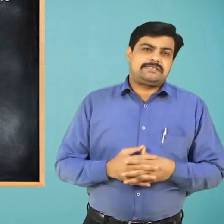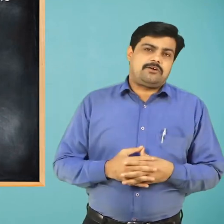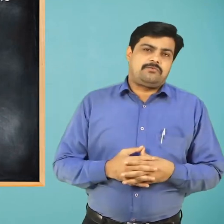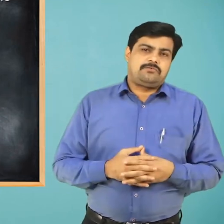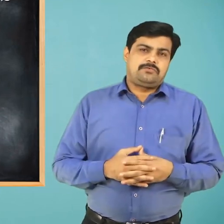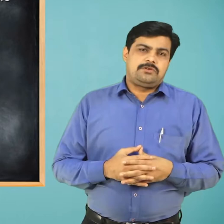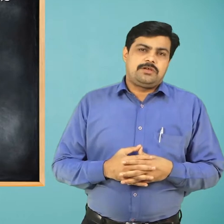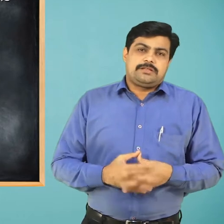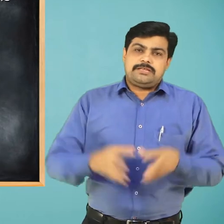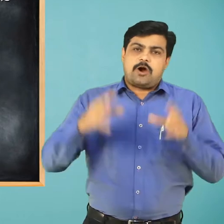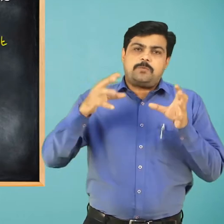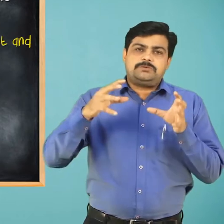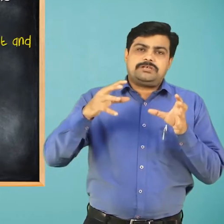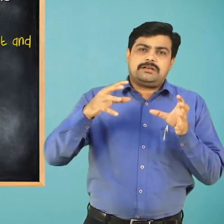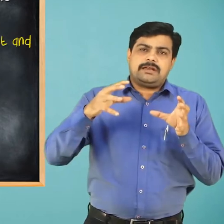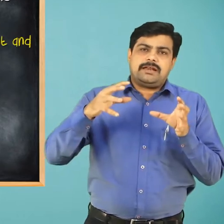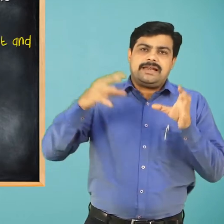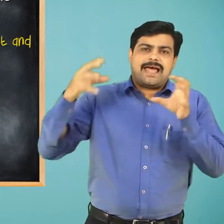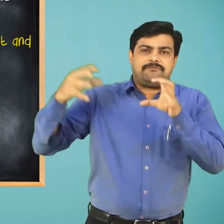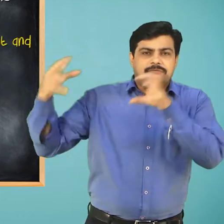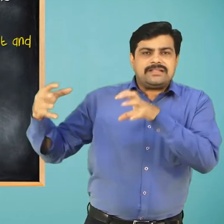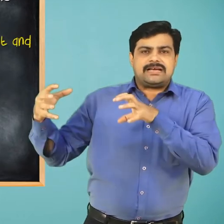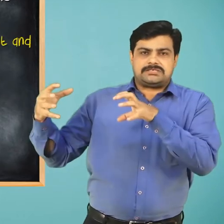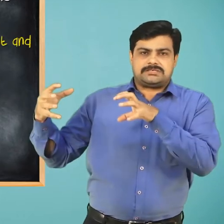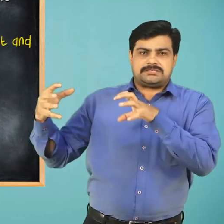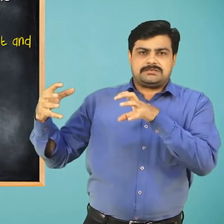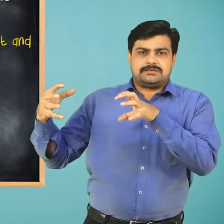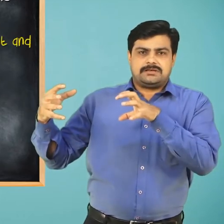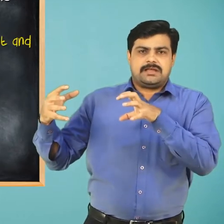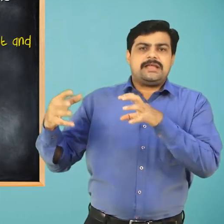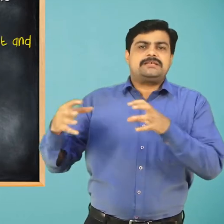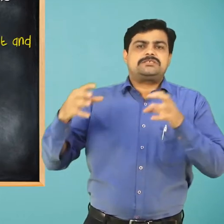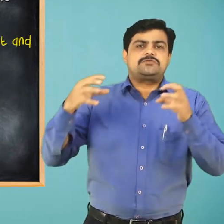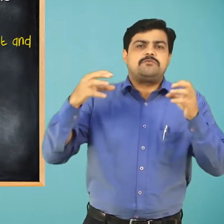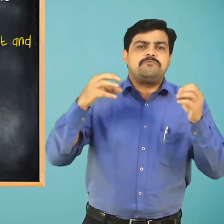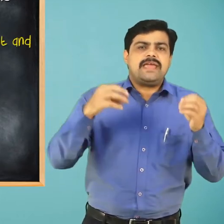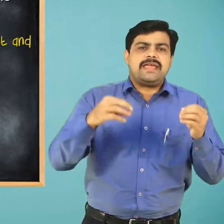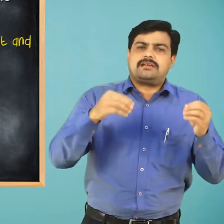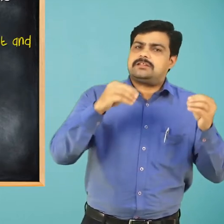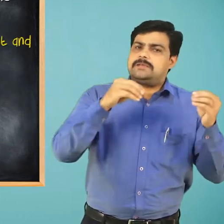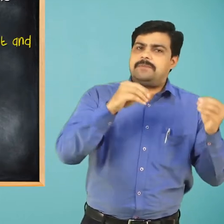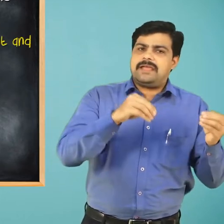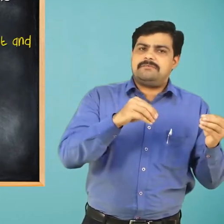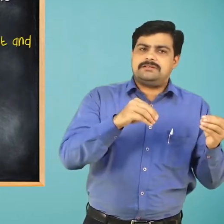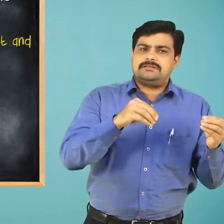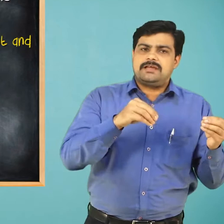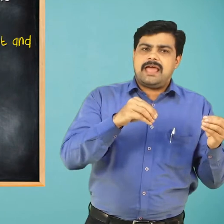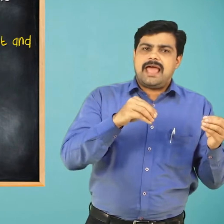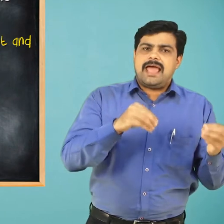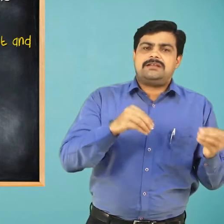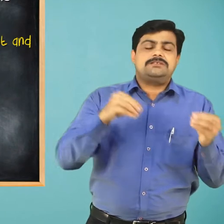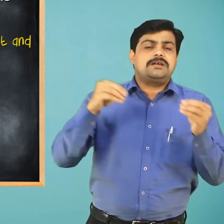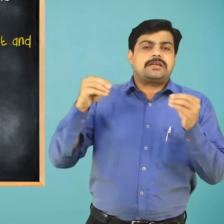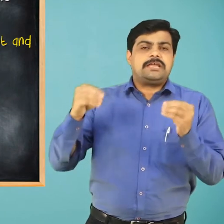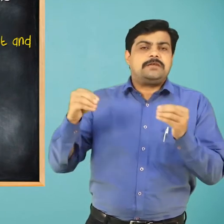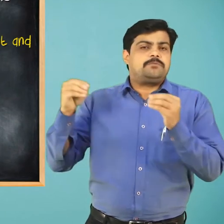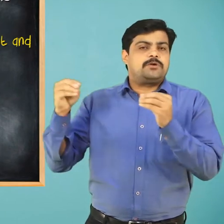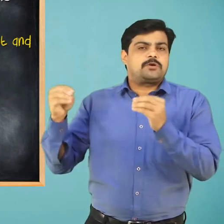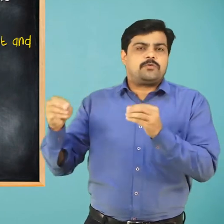now. The option left with us is to make the payment and keep